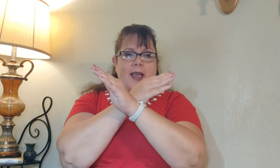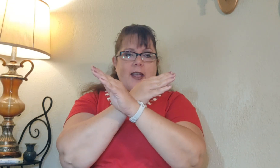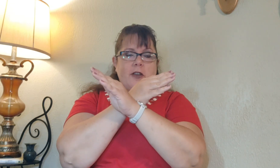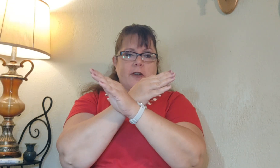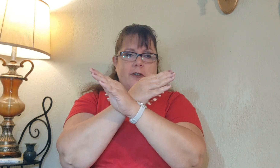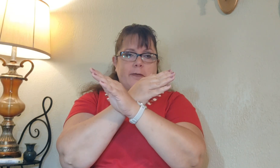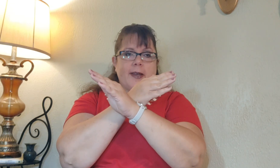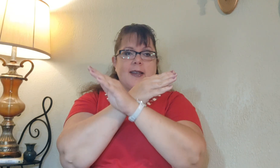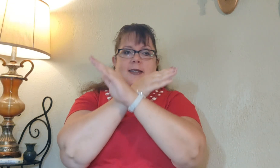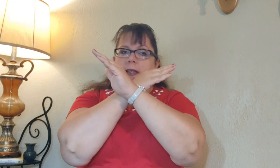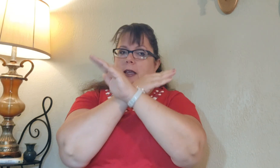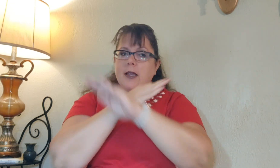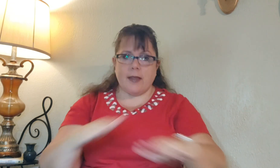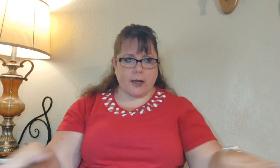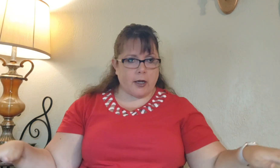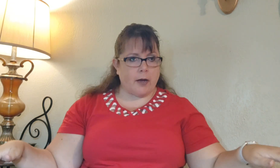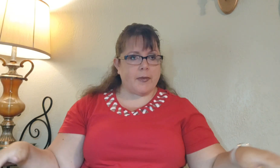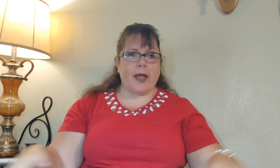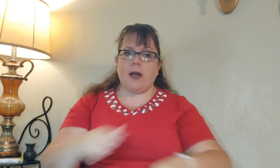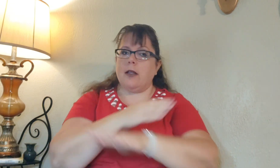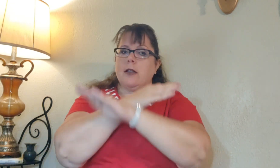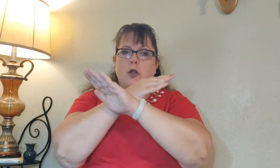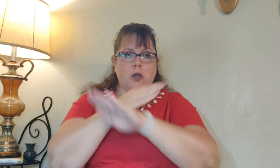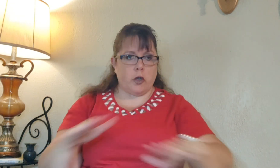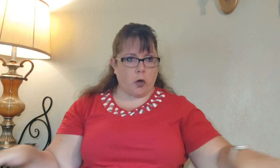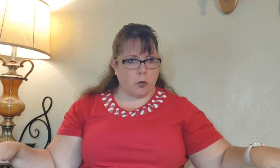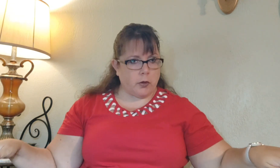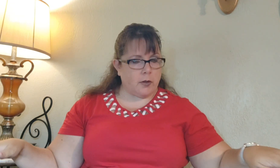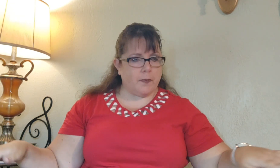at your wrist and then come down, don't.